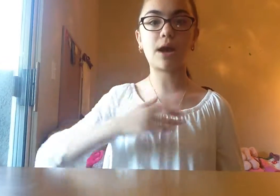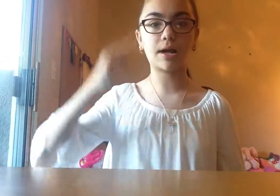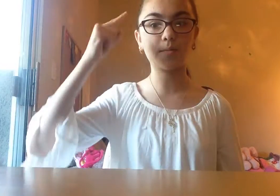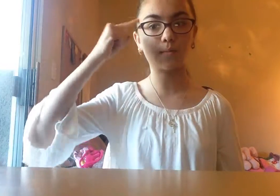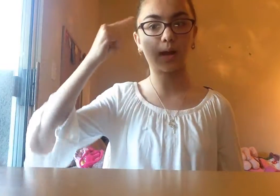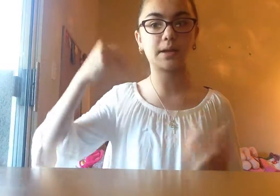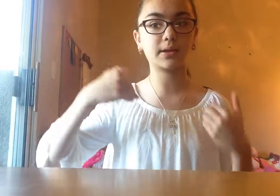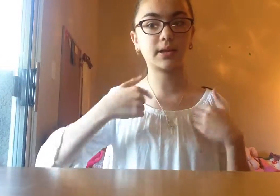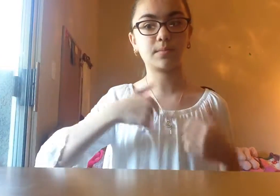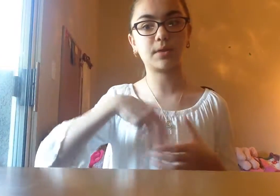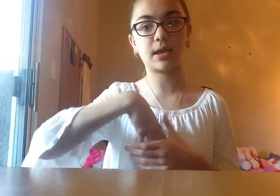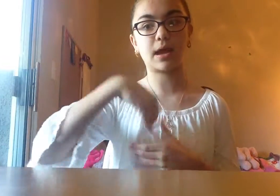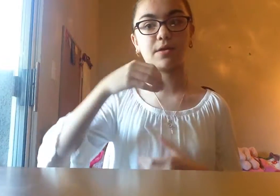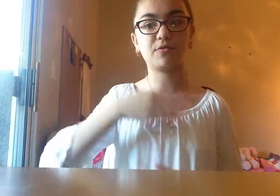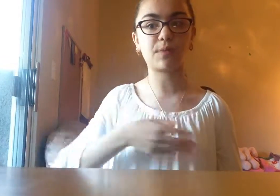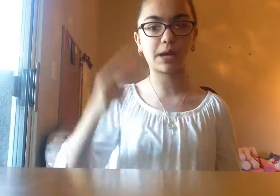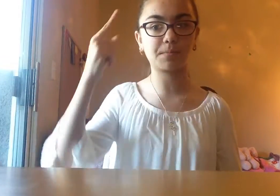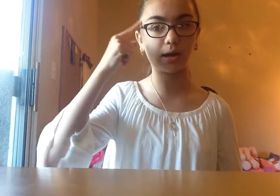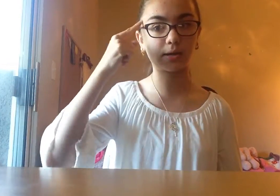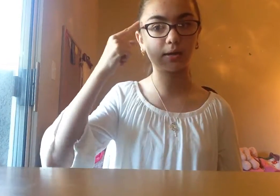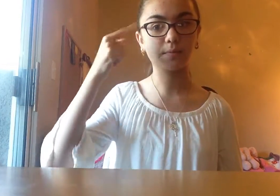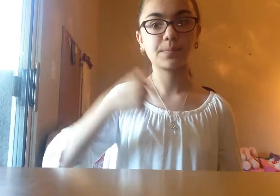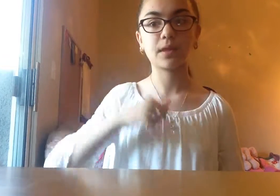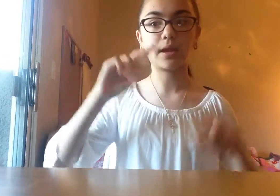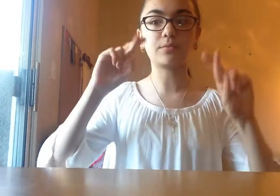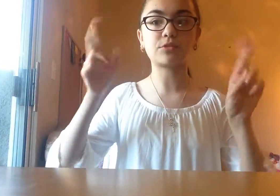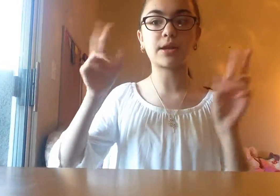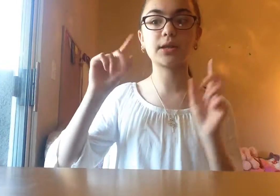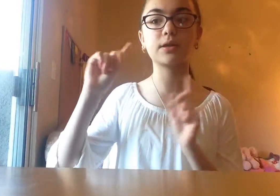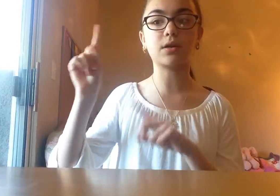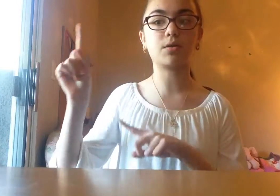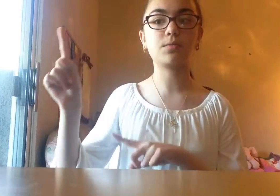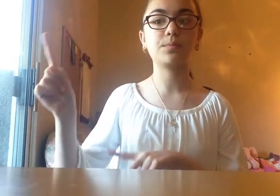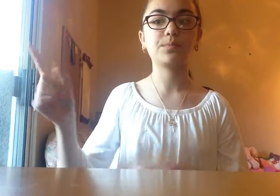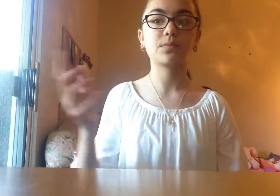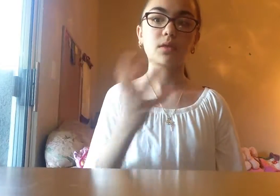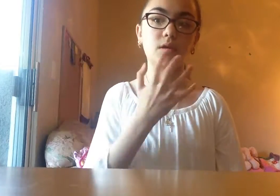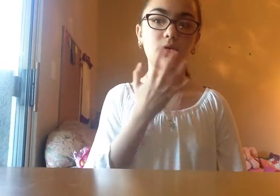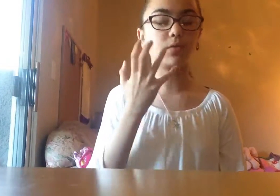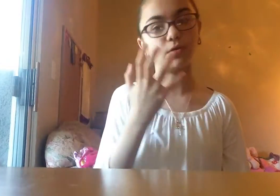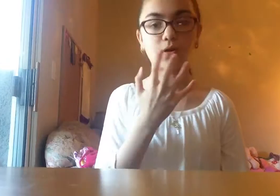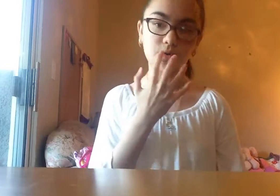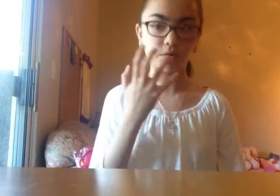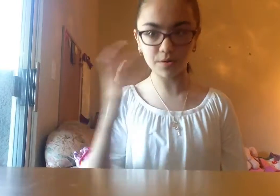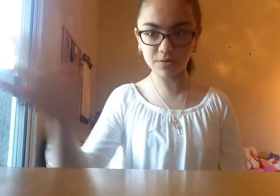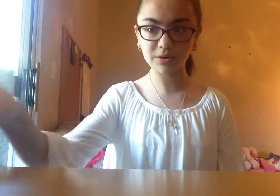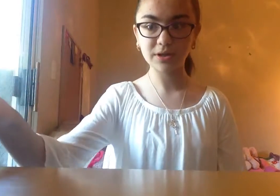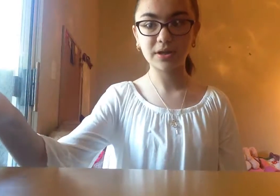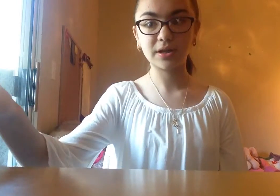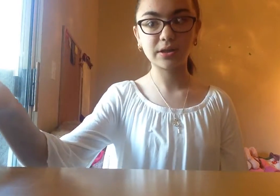my mind. Get me out of my mind. I'm ready to go. Oh, oh, oh, oh.